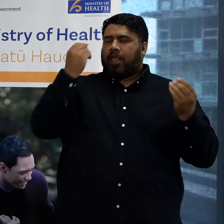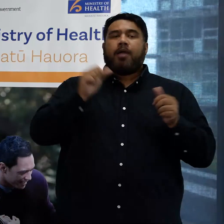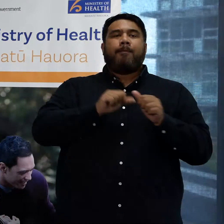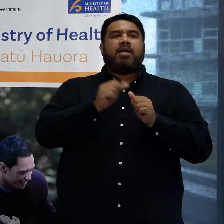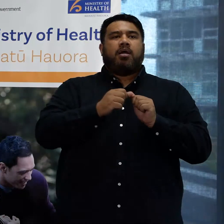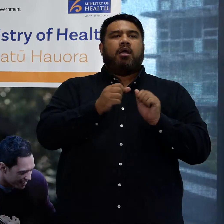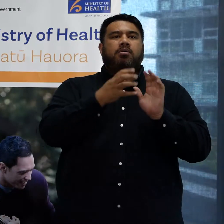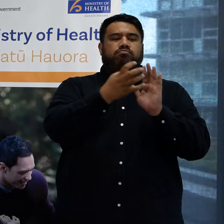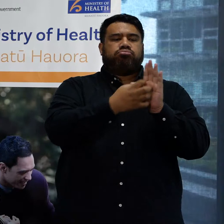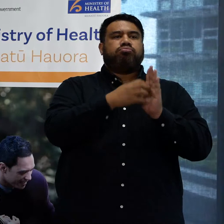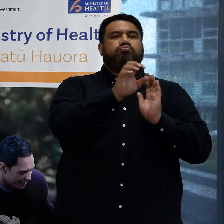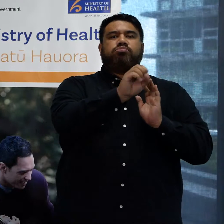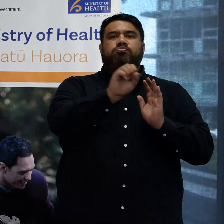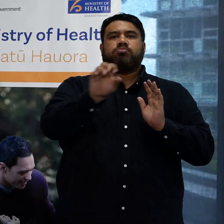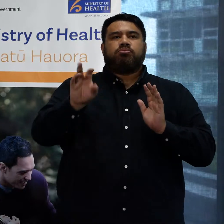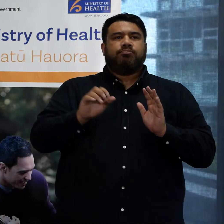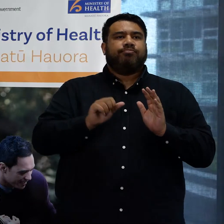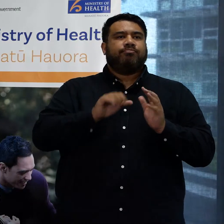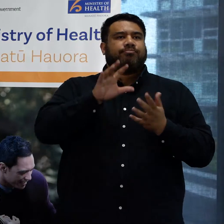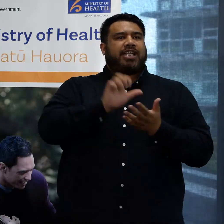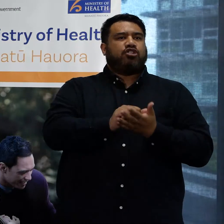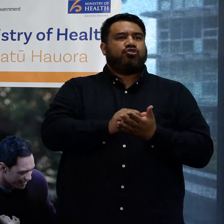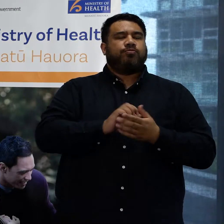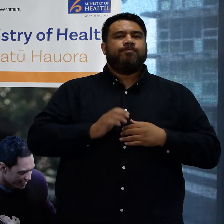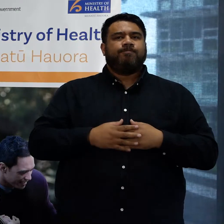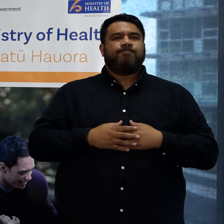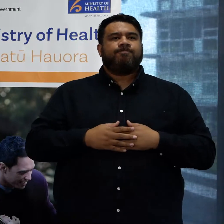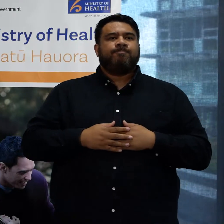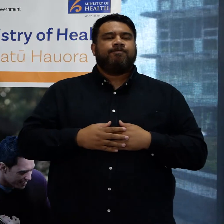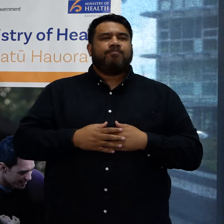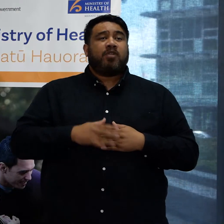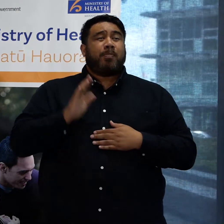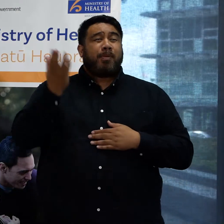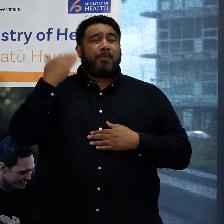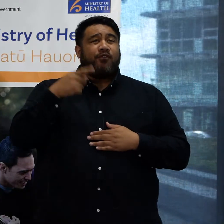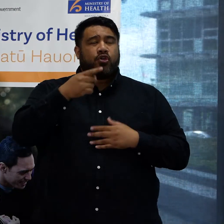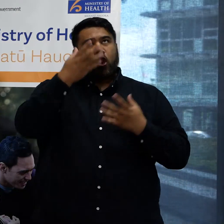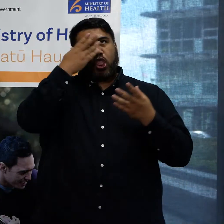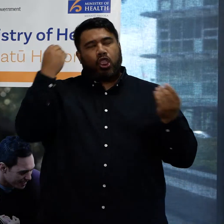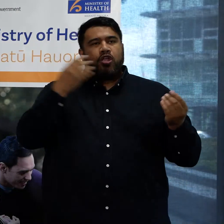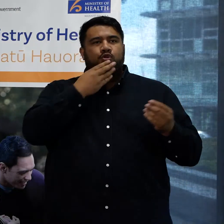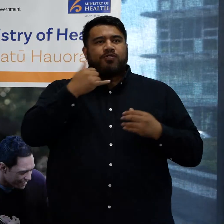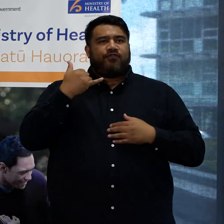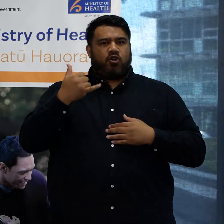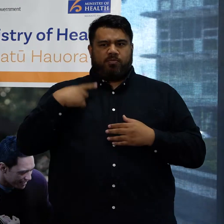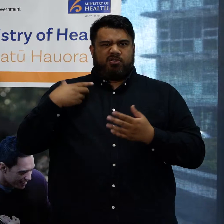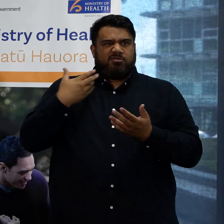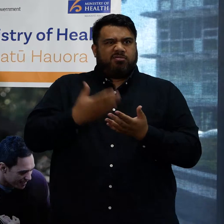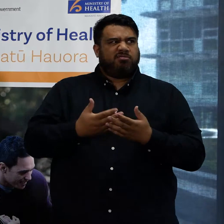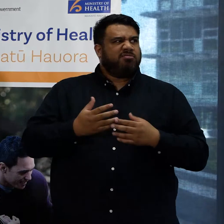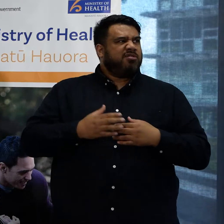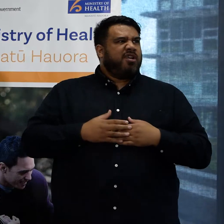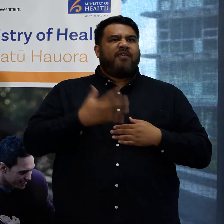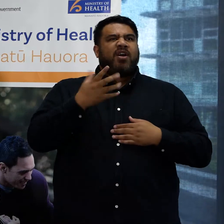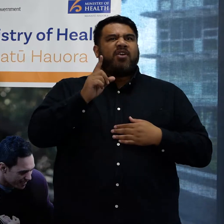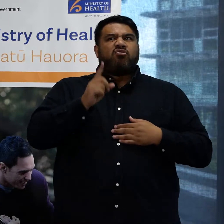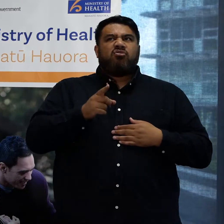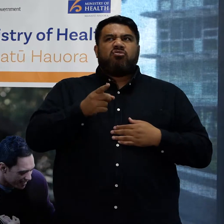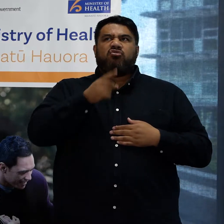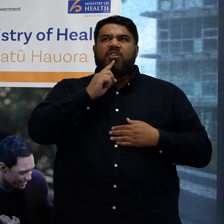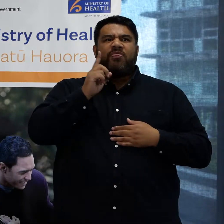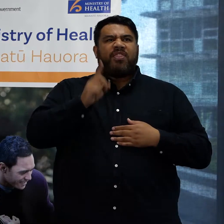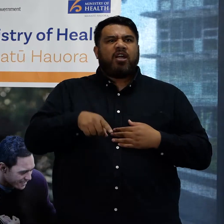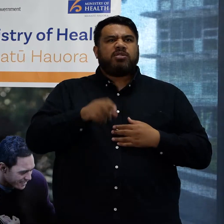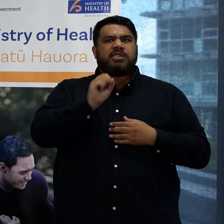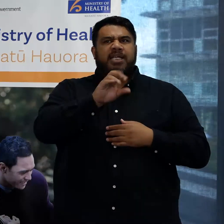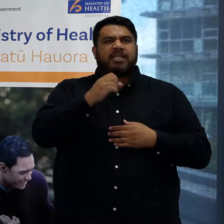from home. Even if you've fallen out of the habit of using the app, and we're down to around 500,000 scans a day, whereas